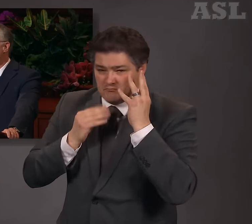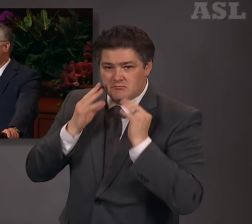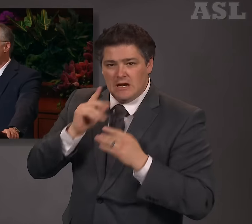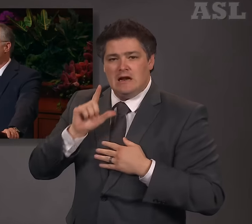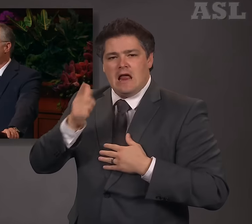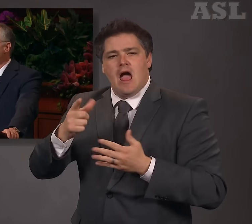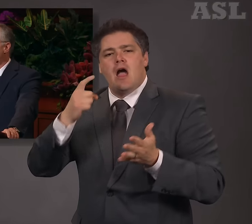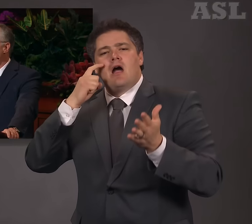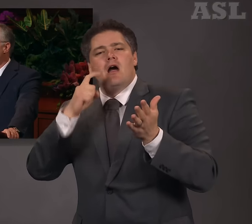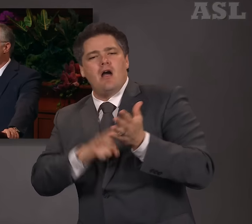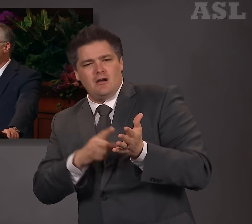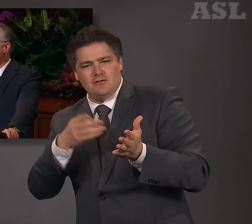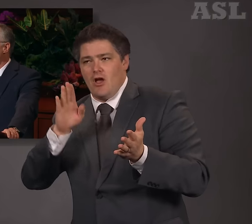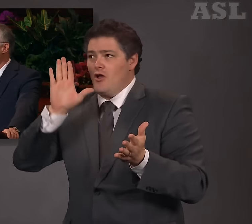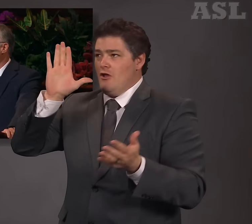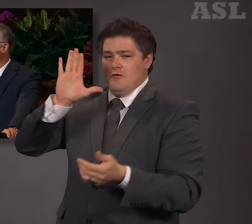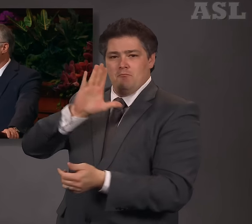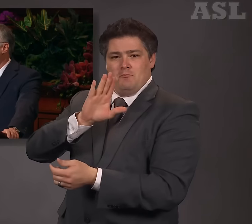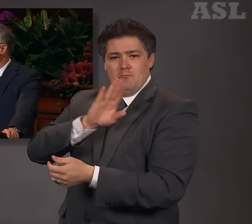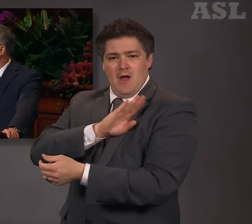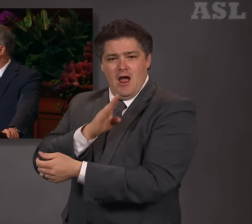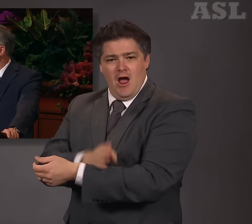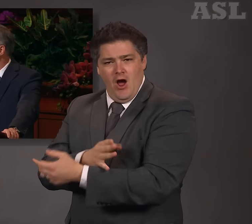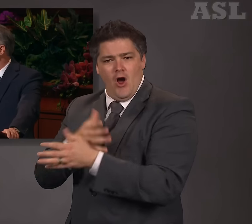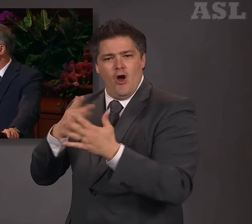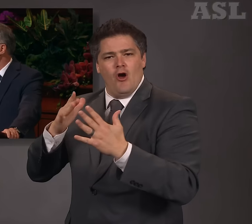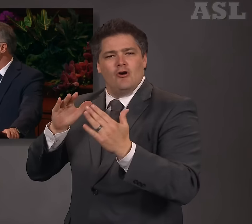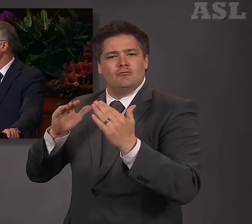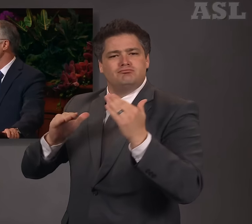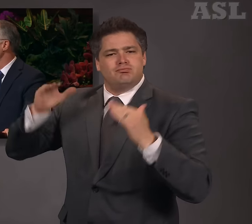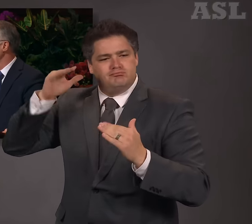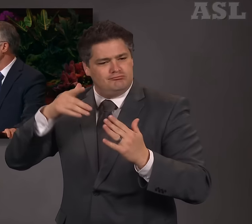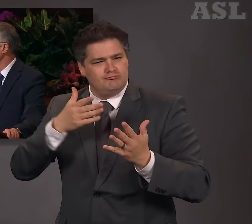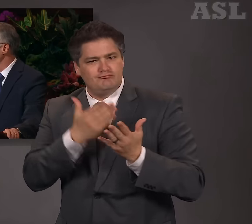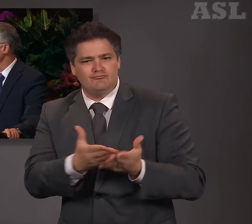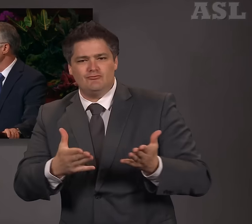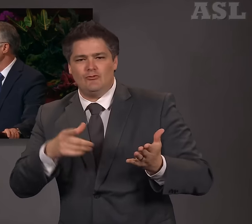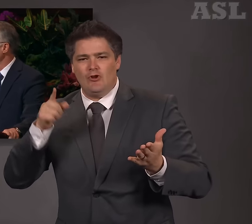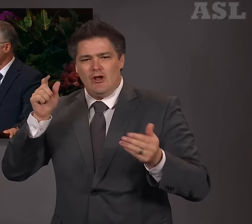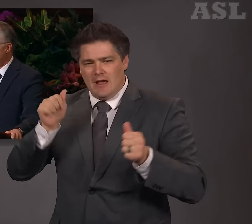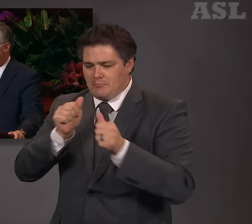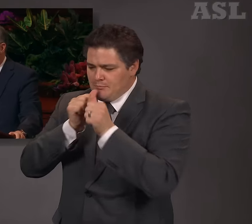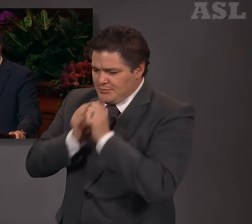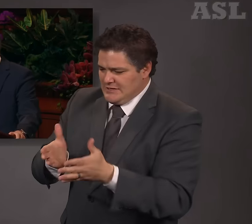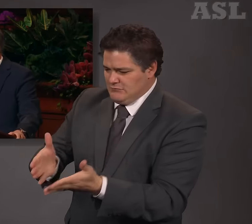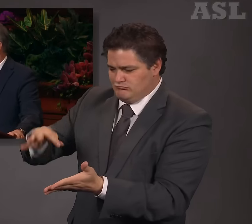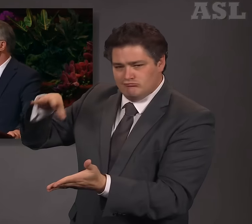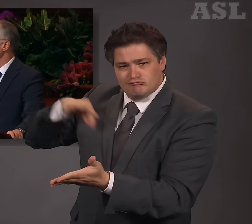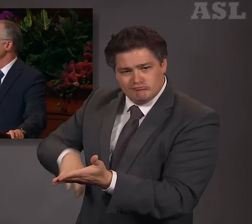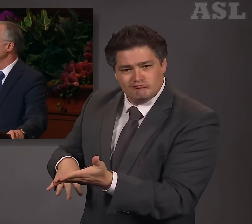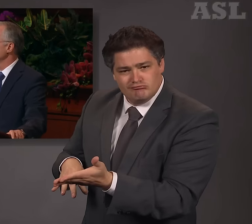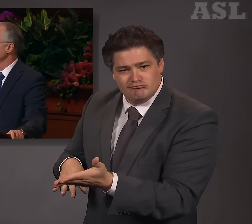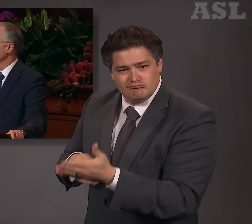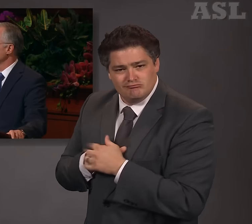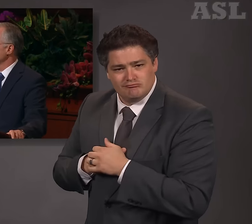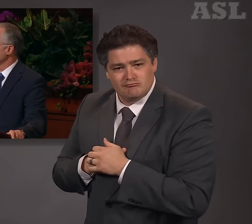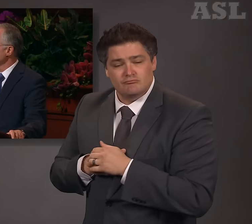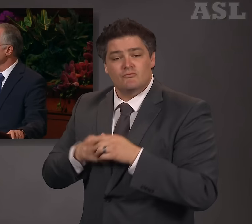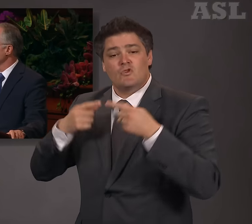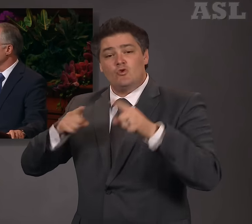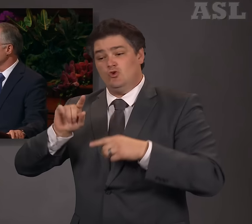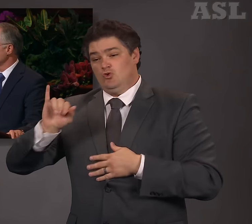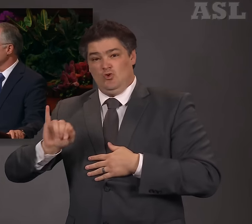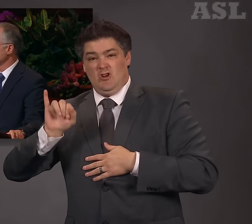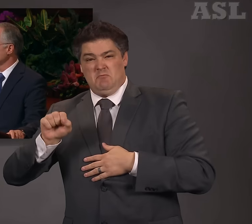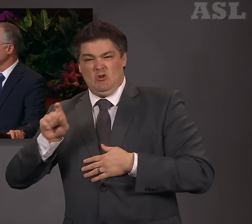God, and that God shall consecrate his afflictions to his gain. During Joseph Smith's